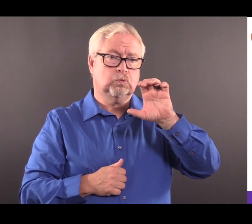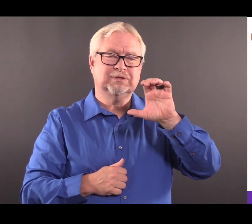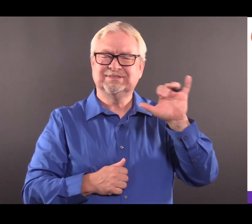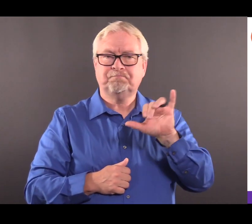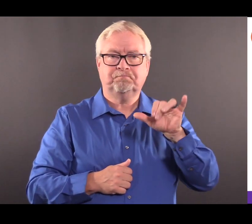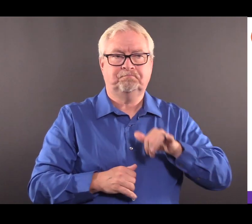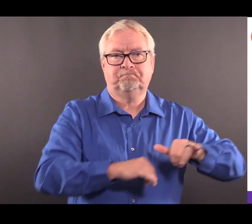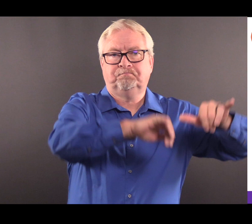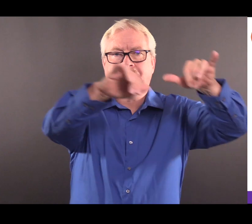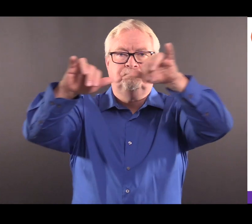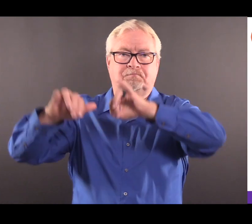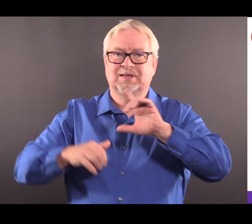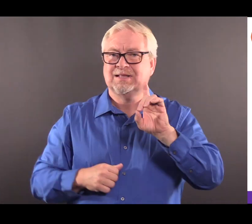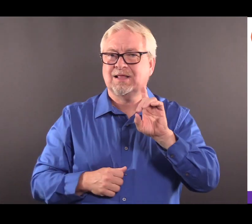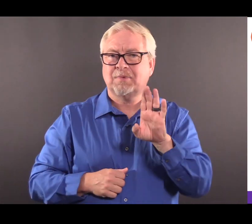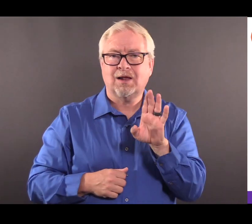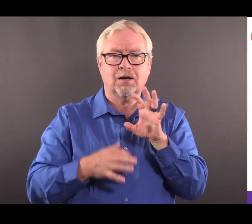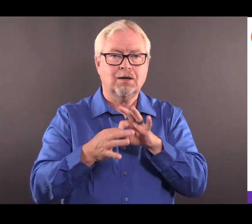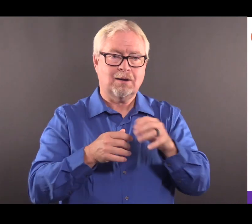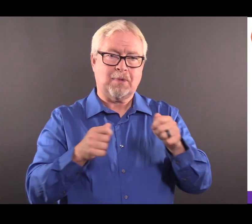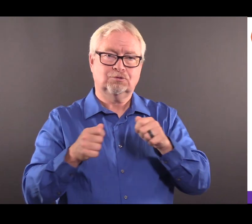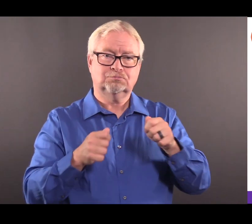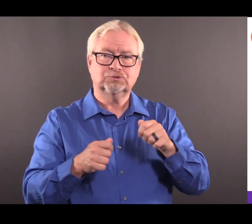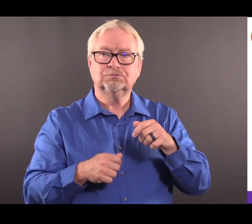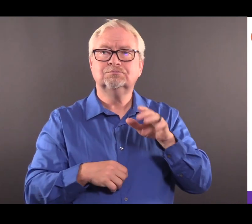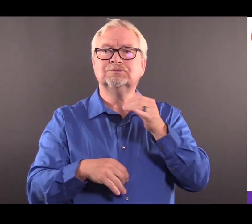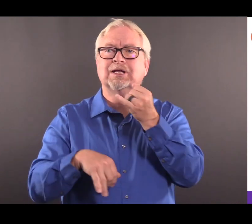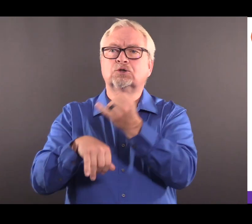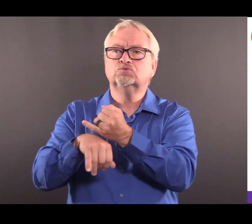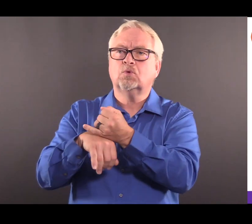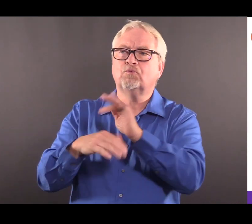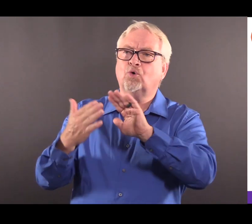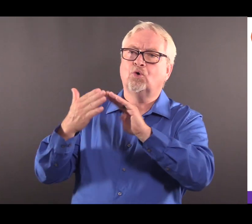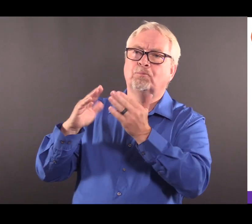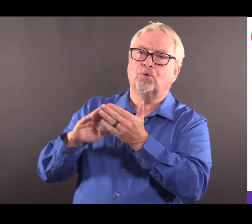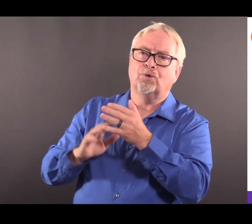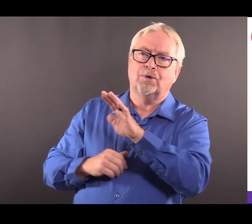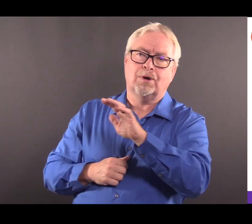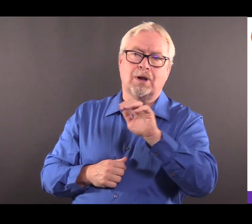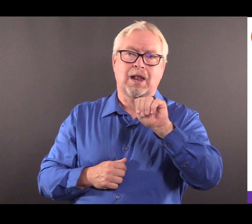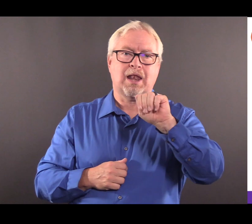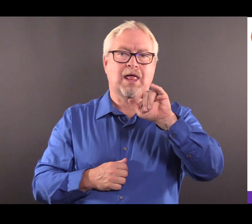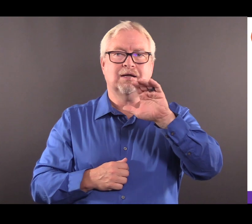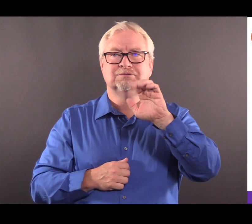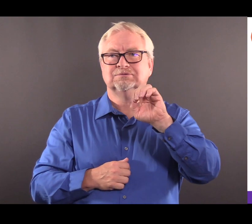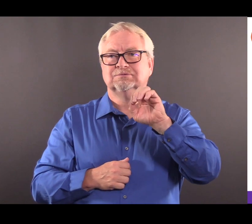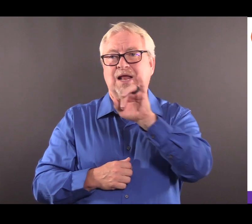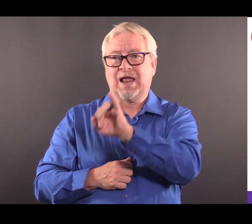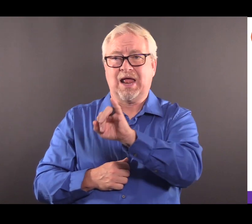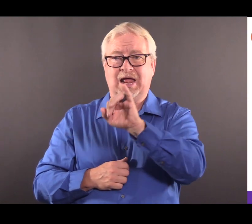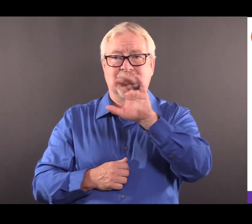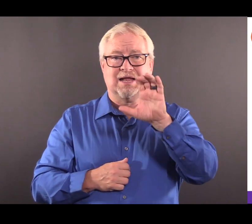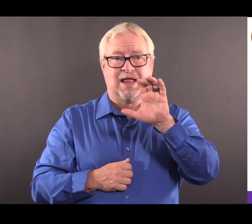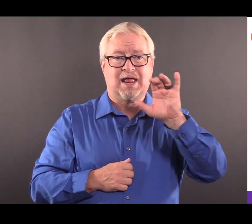all 10 COCs use the same HMIS database managed by the Institute of